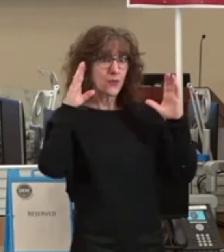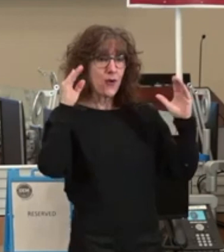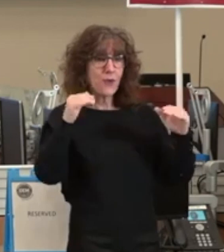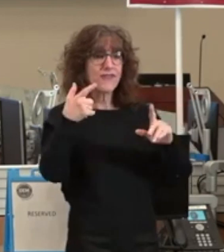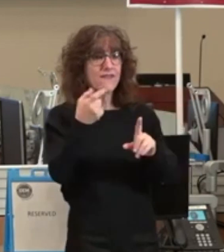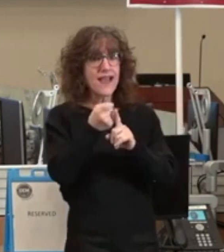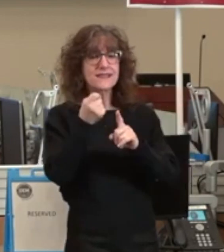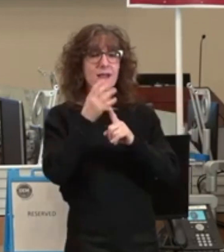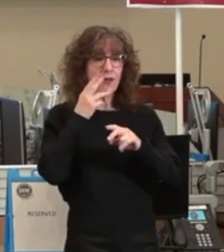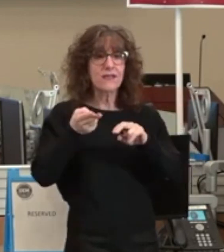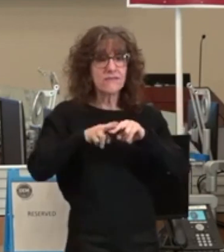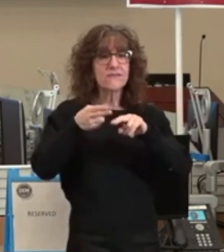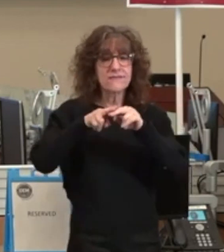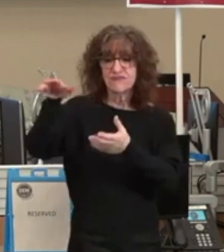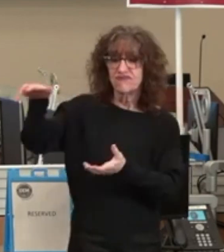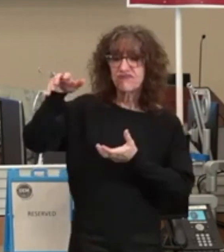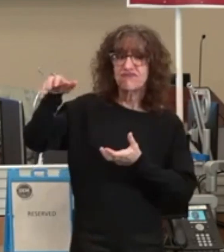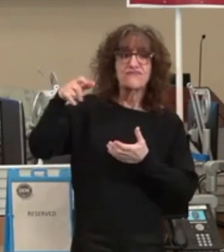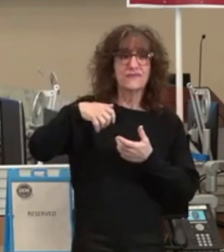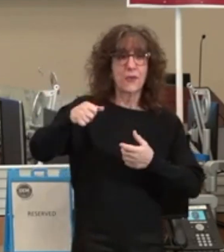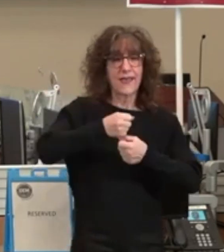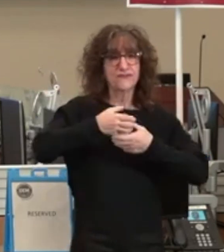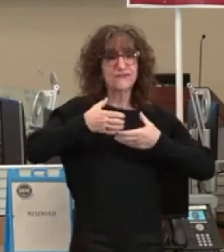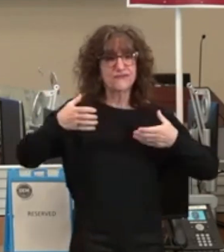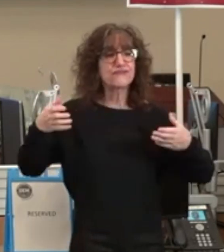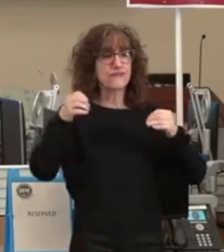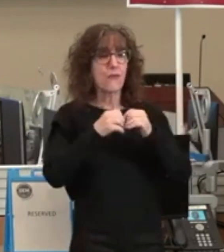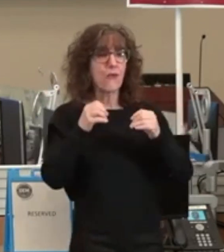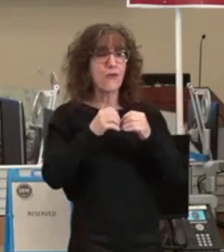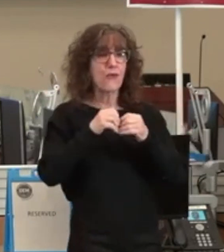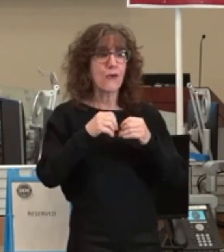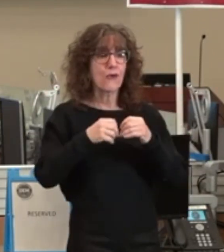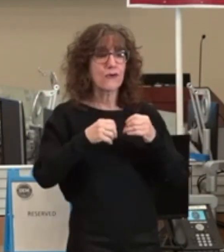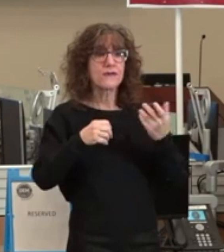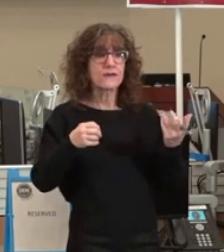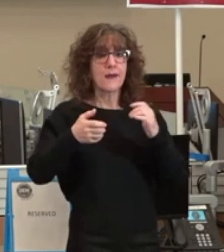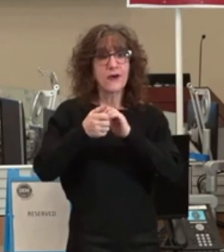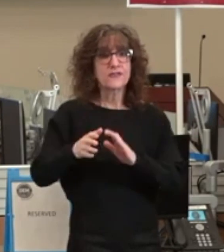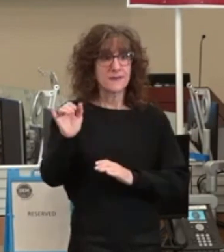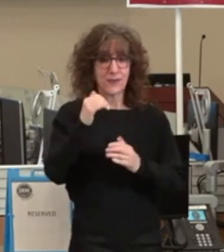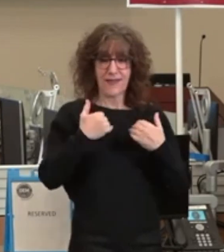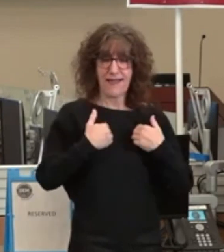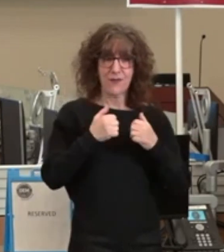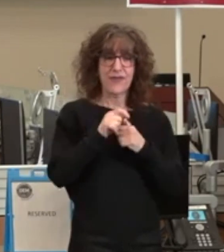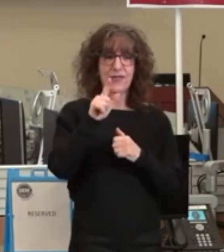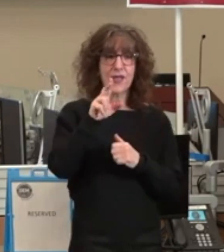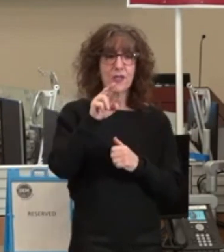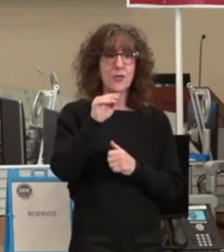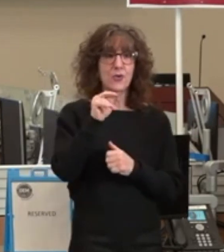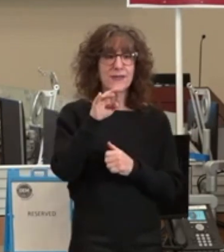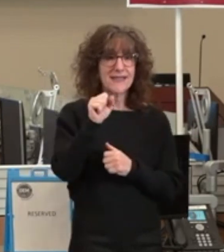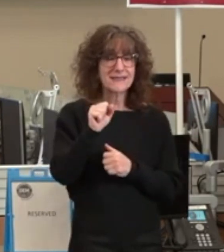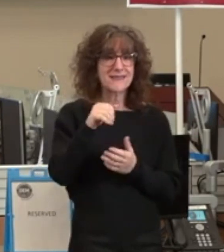vaccine supply will continue to keep up so we can keep expanding capacity and partnerships. Partnerships like we have with Luminous Health